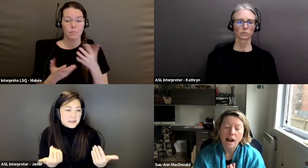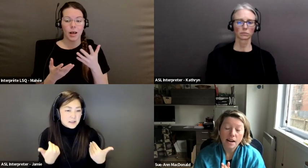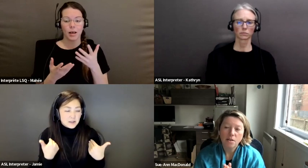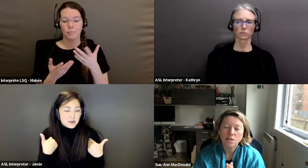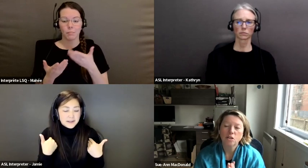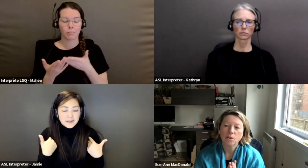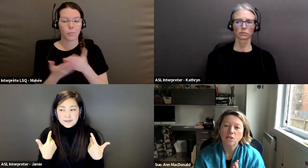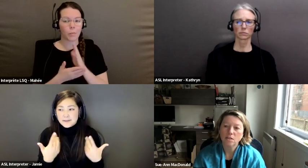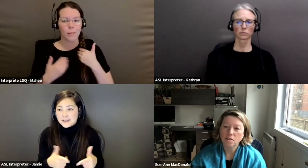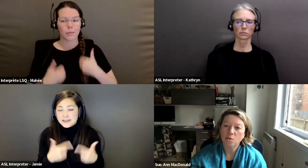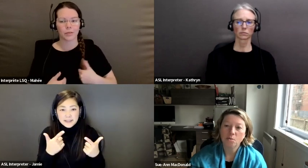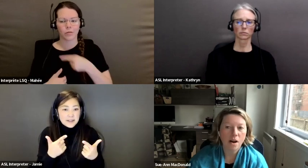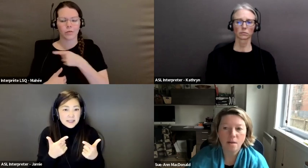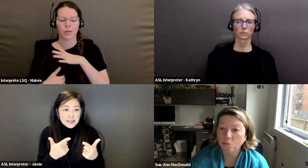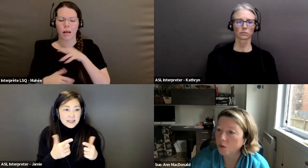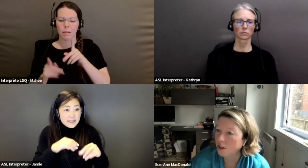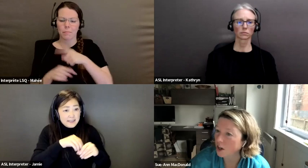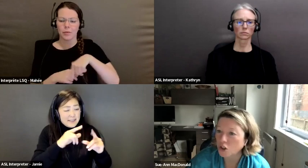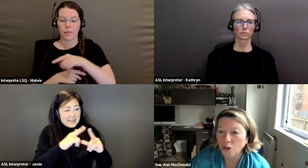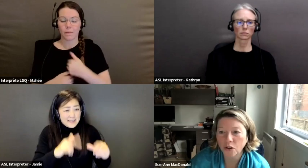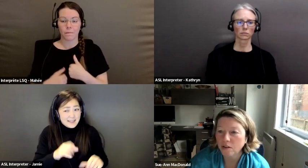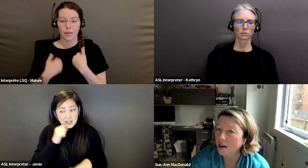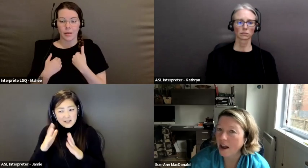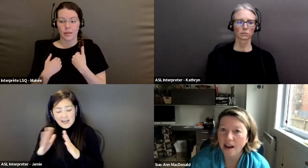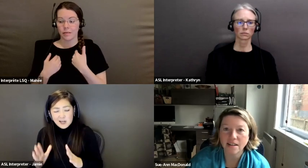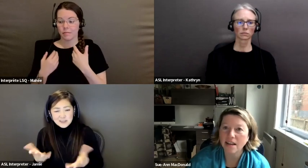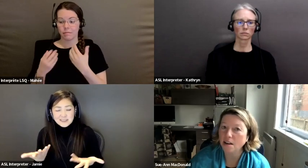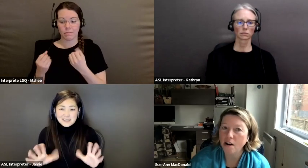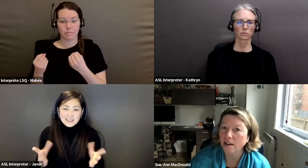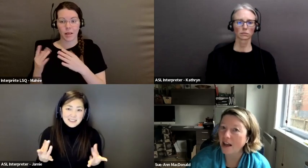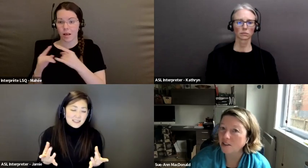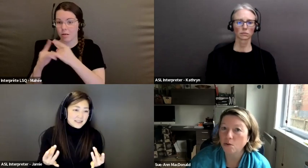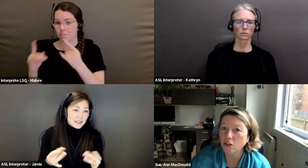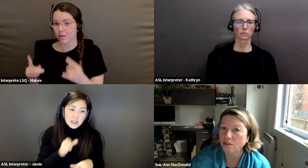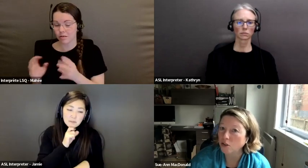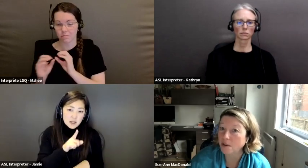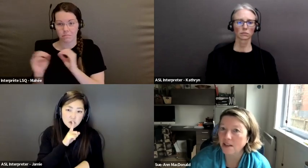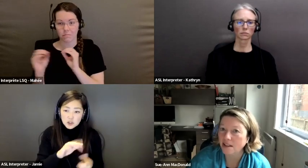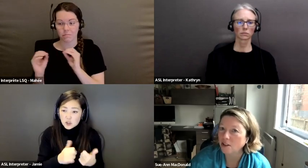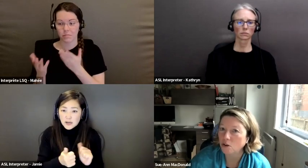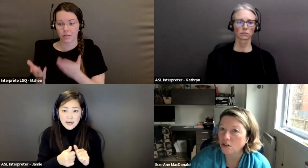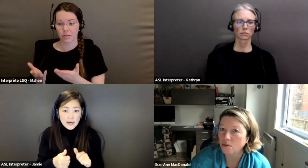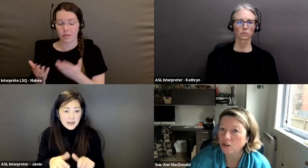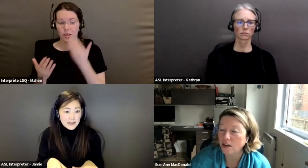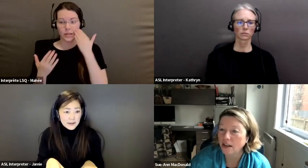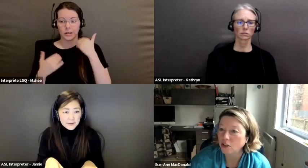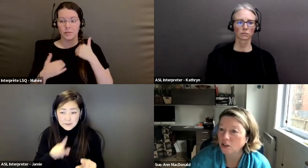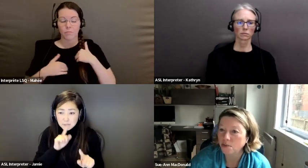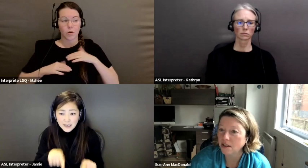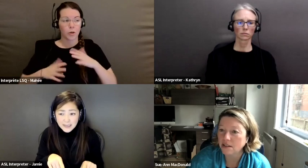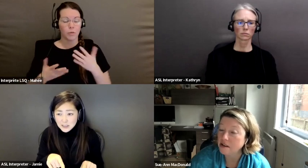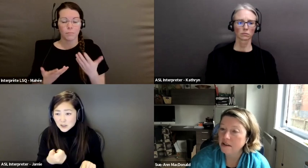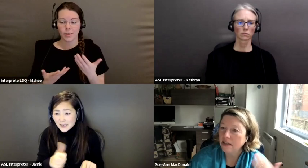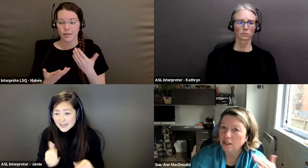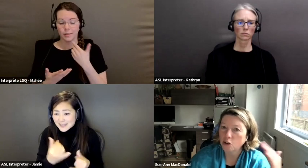living in an unhoused situation. So I'm really not sure how to take on a last question. If somebody has a last question they want to try to